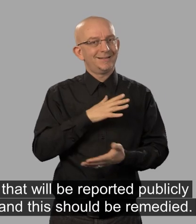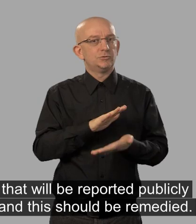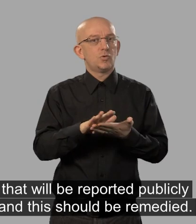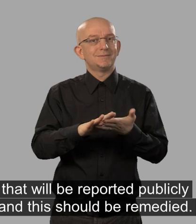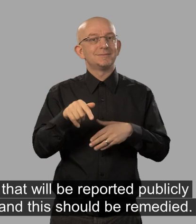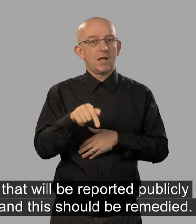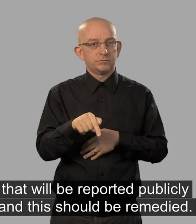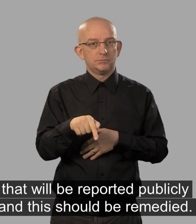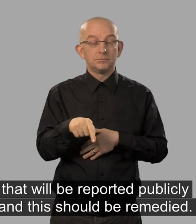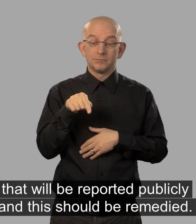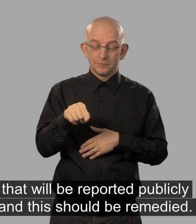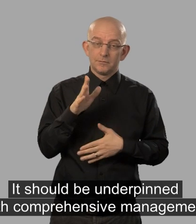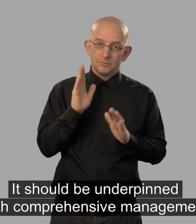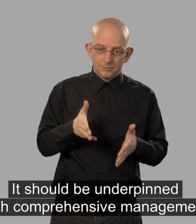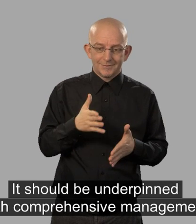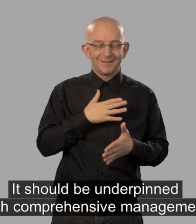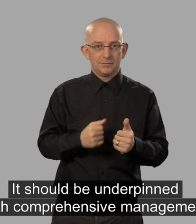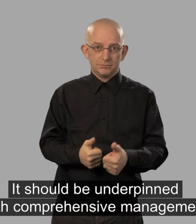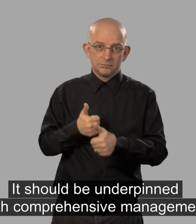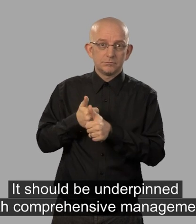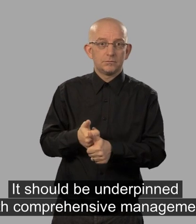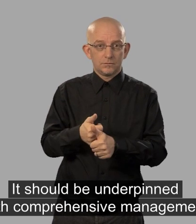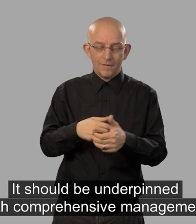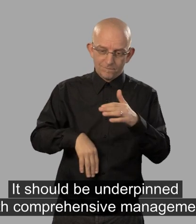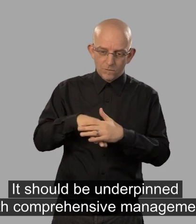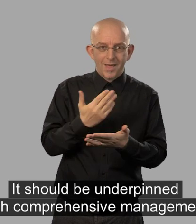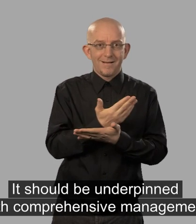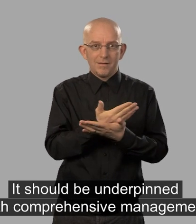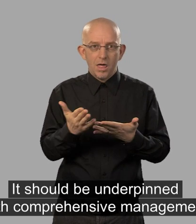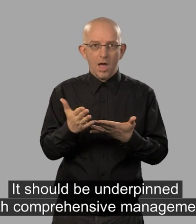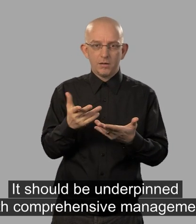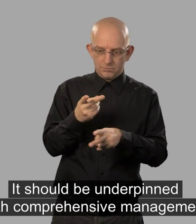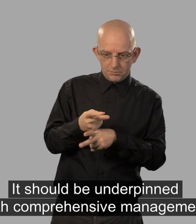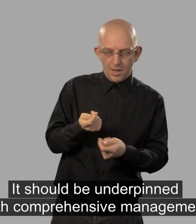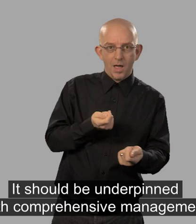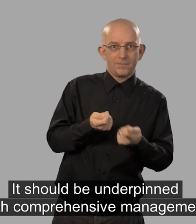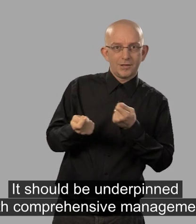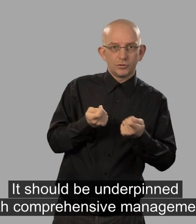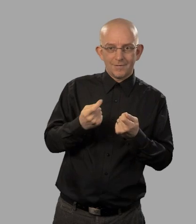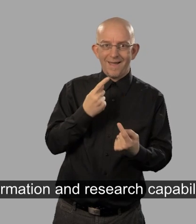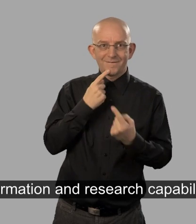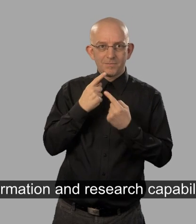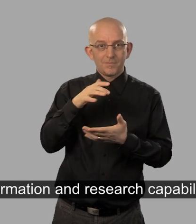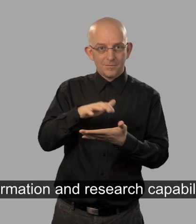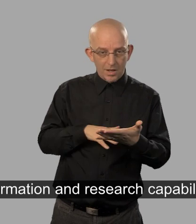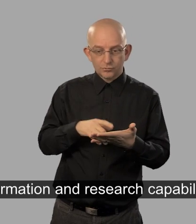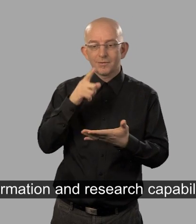remedied. It should be underpinned with comprehensive management information and research capability.